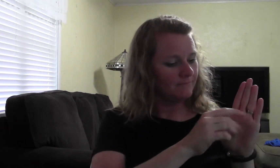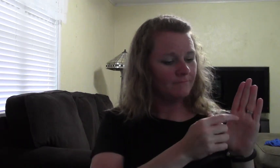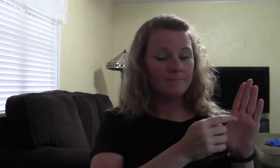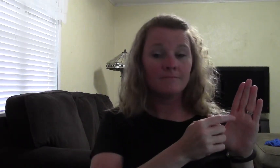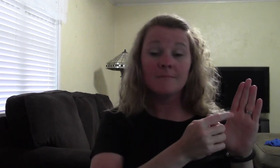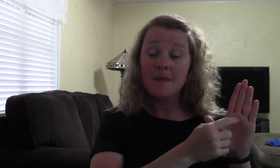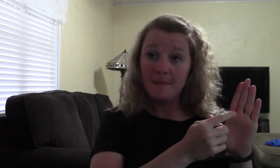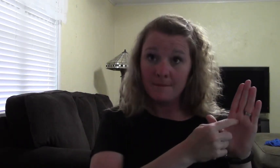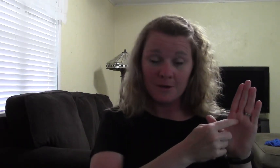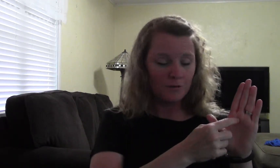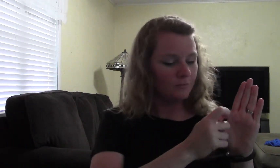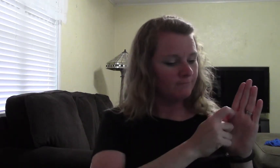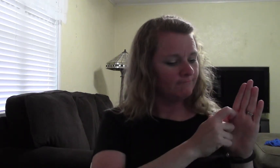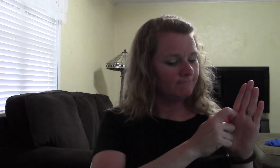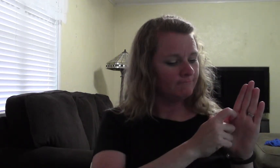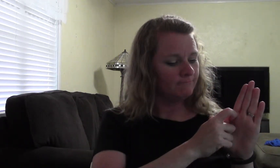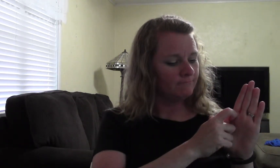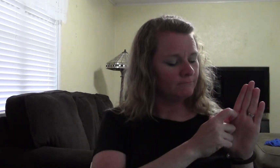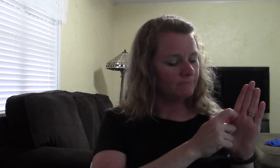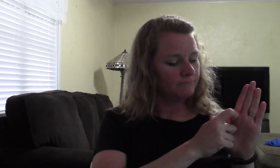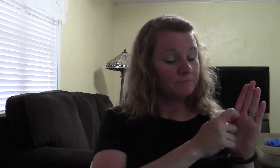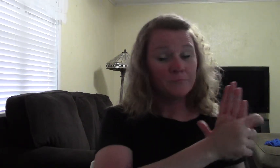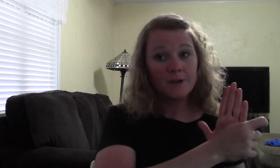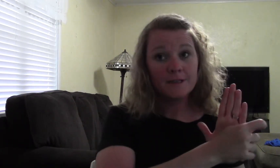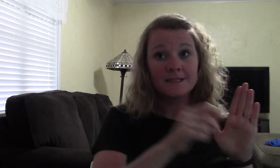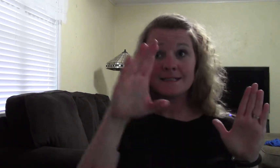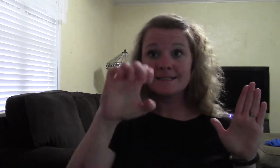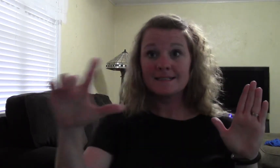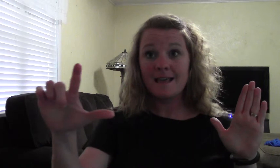In the middle of the arrow, put cell body.